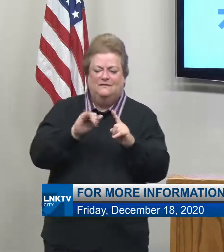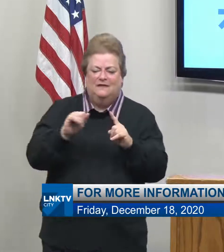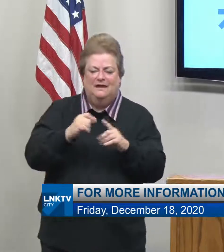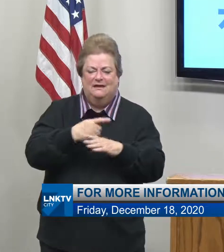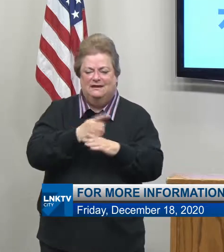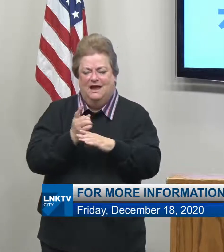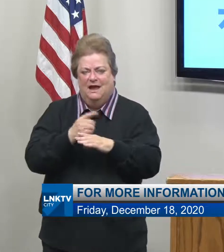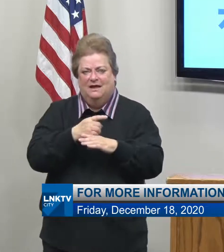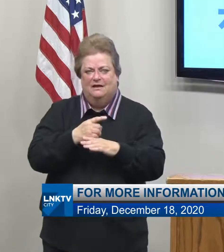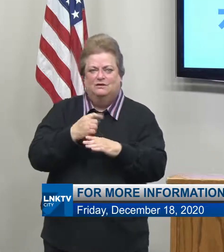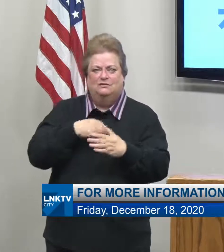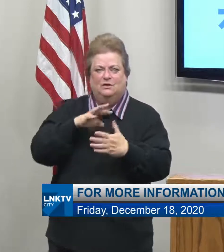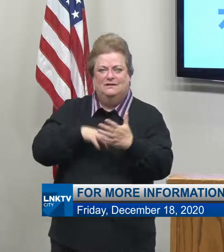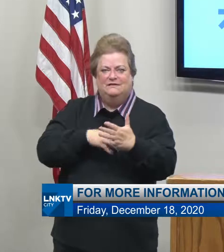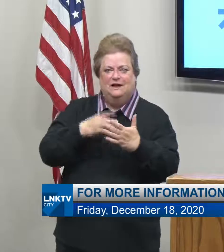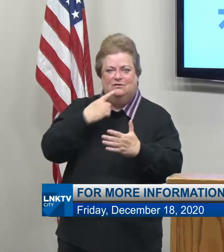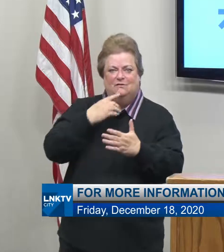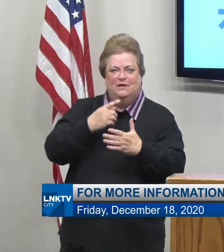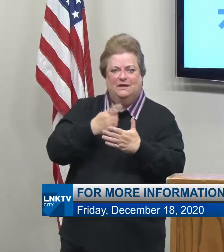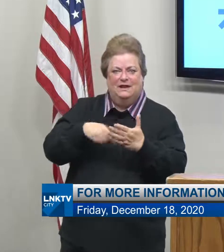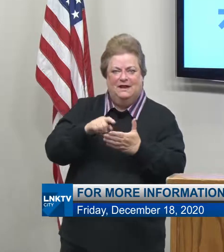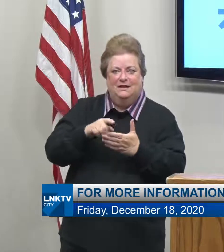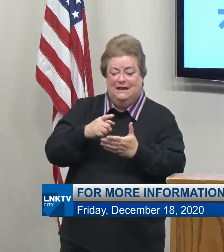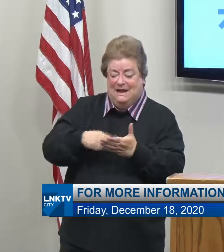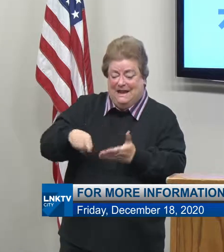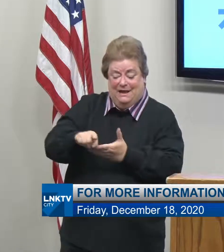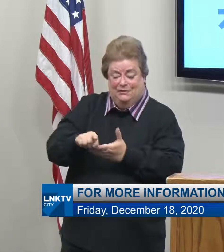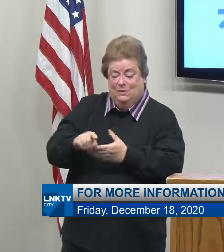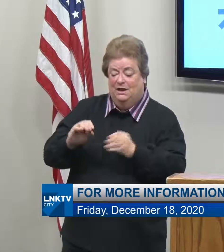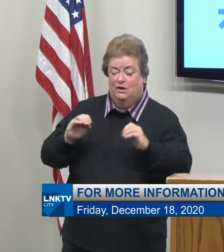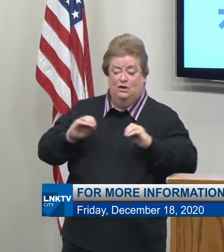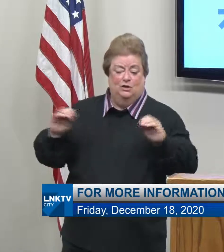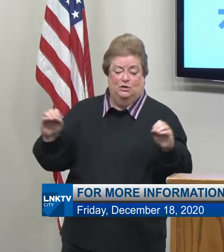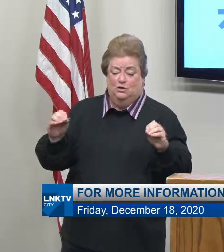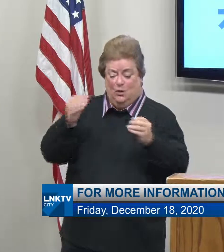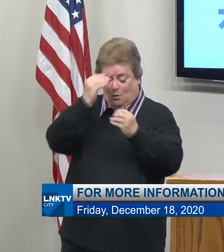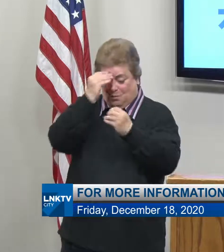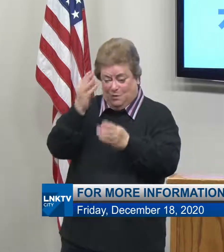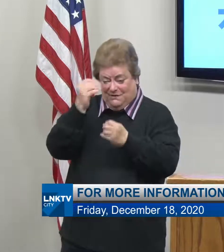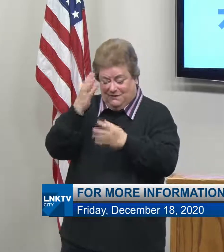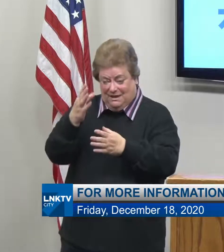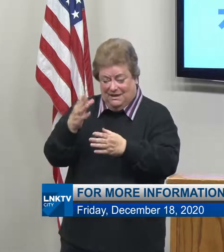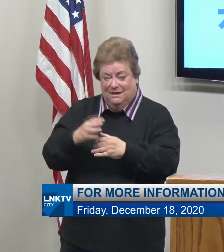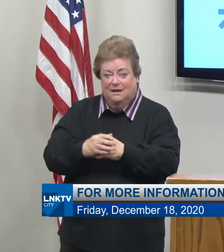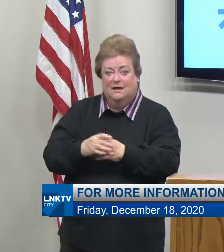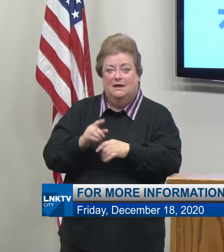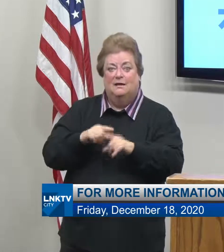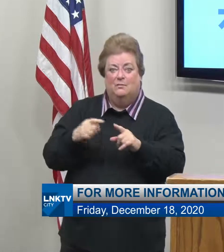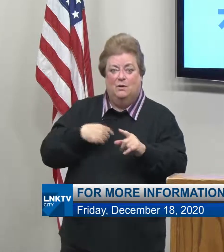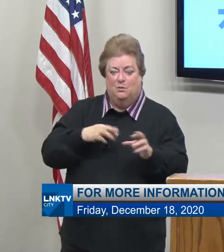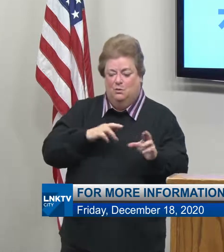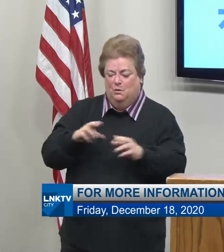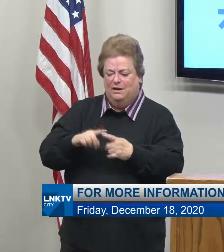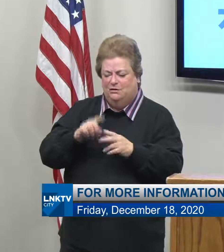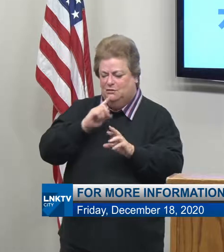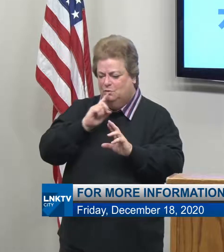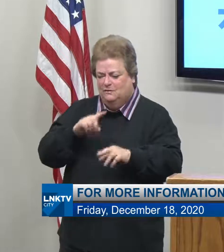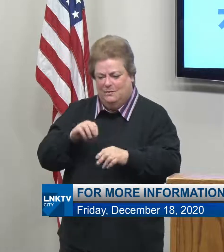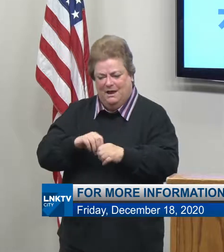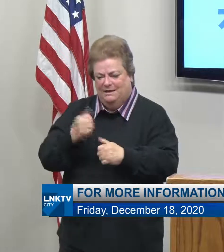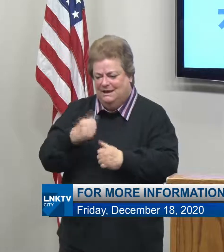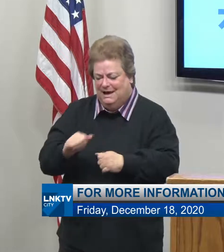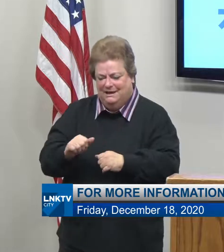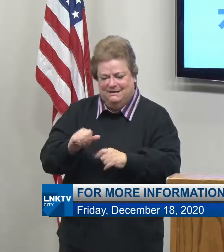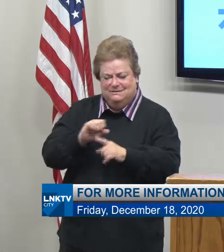So here's the schedule for the next couple of weeks. Next week, we are not planning to hold a briefing, but of course, we'll be ready to respond to any situations which may